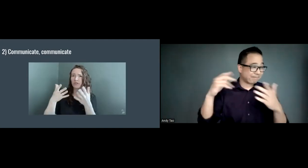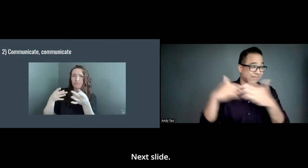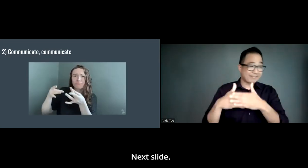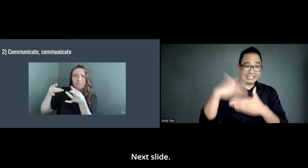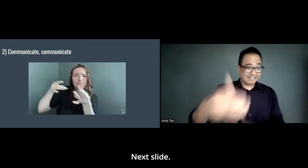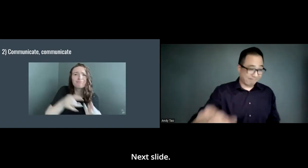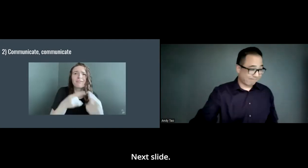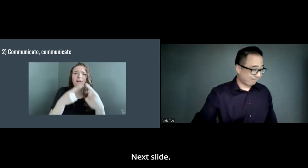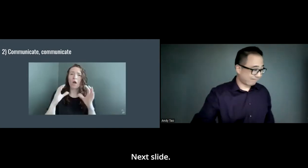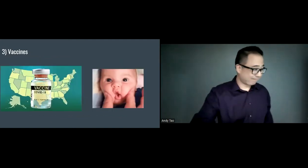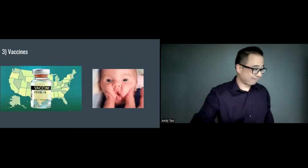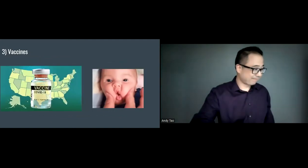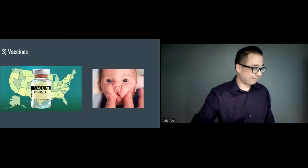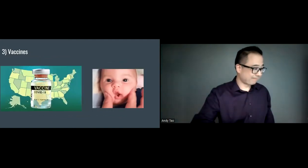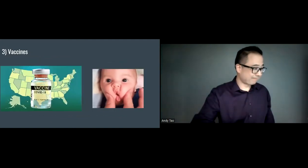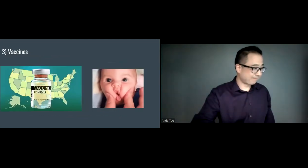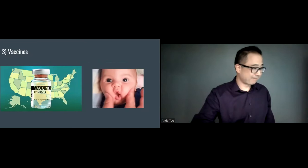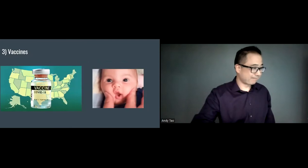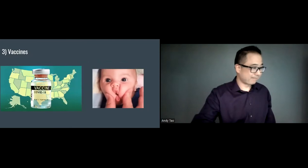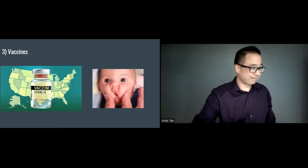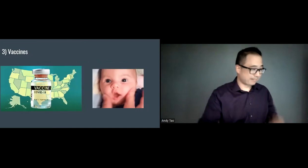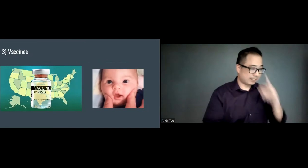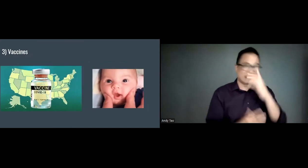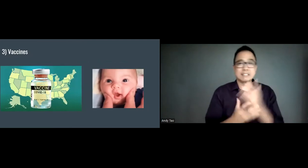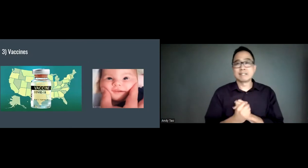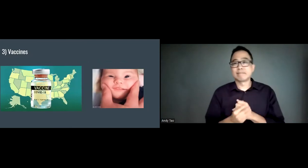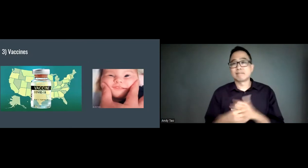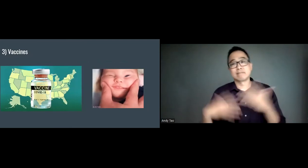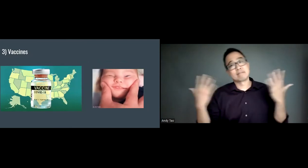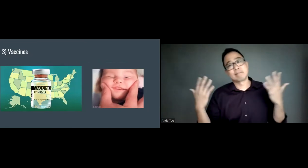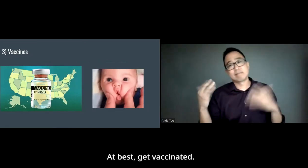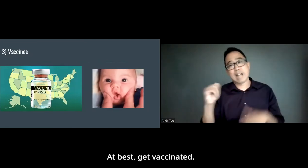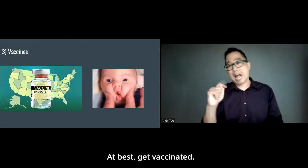needs to be talked about as we continue through this pandemic.